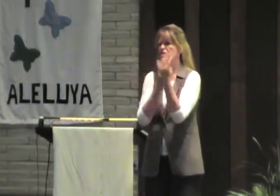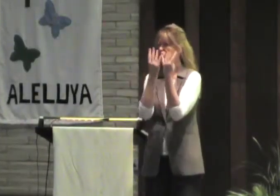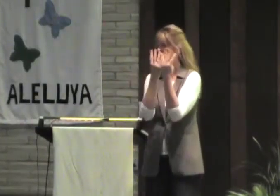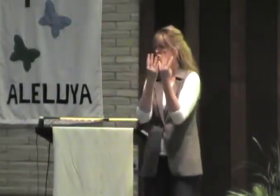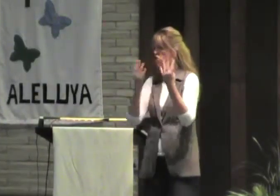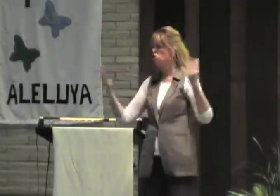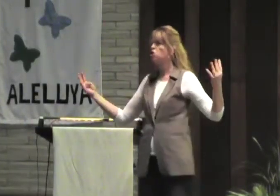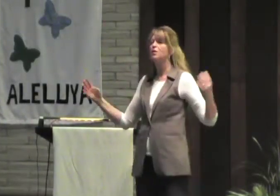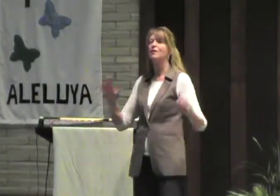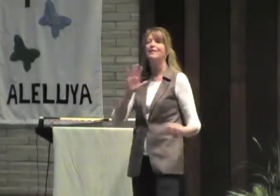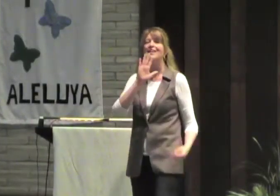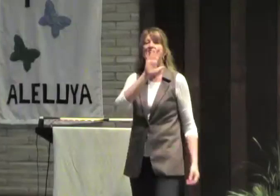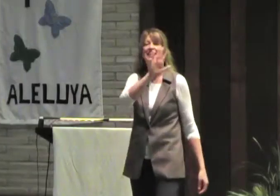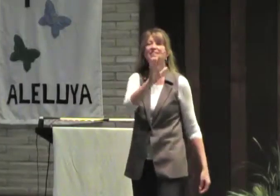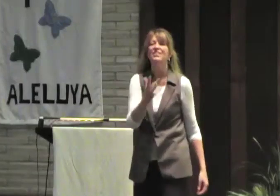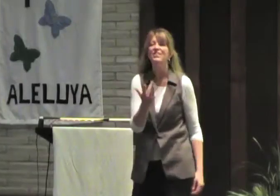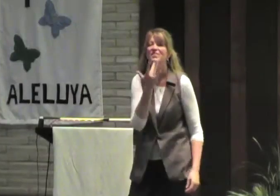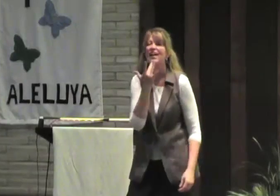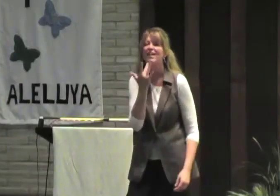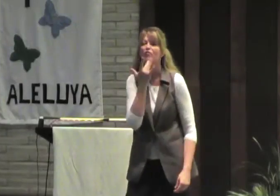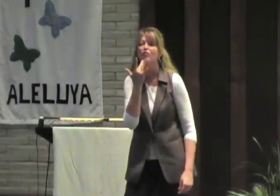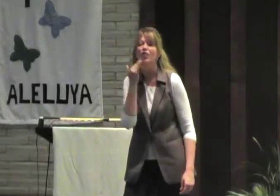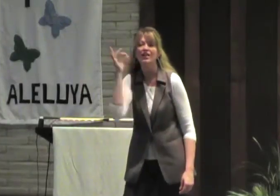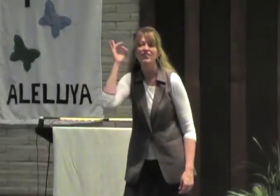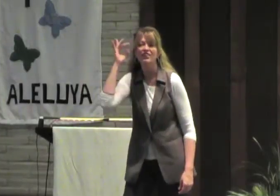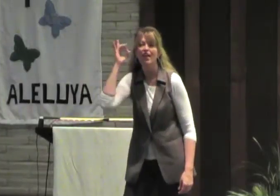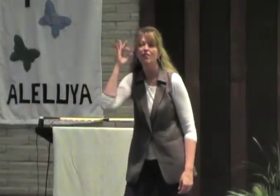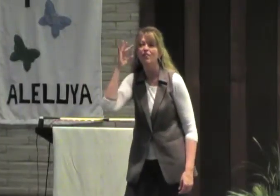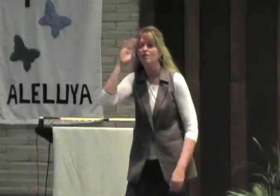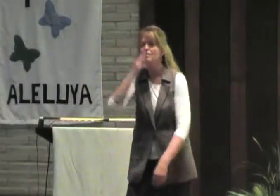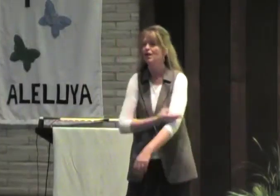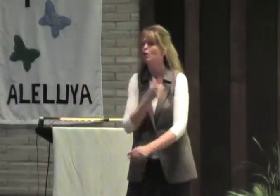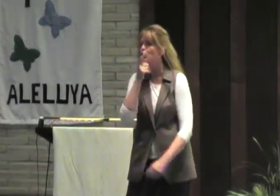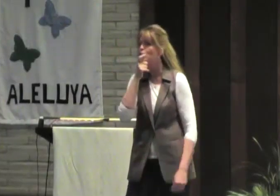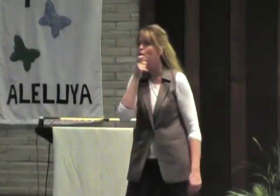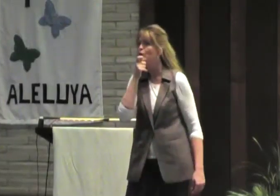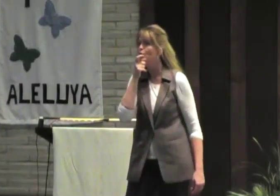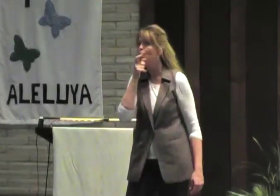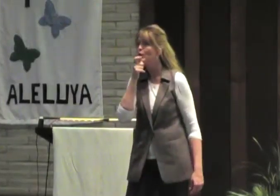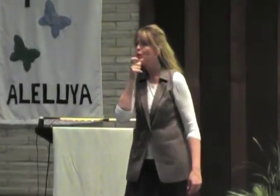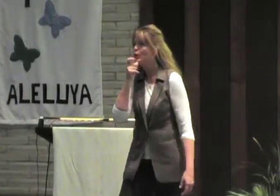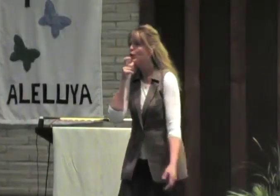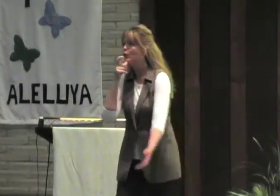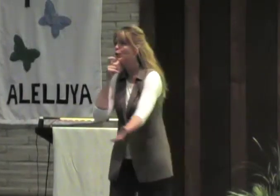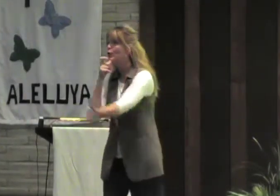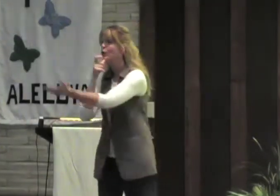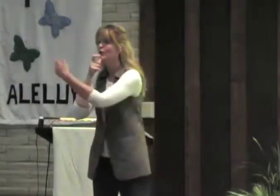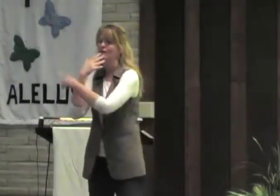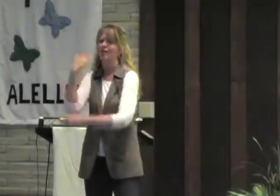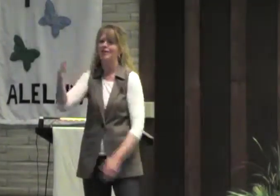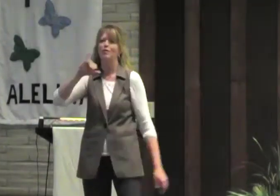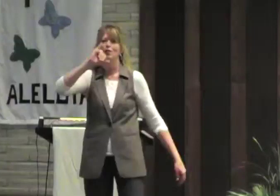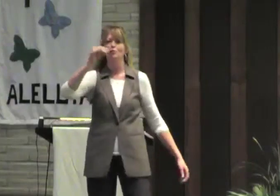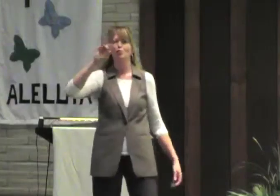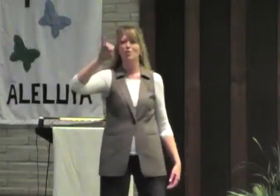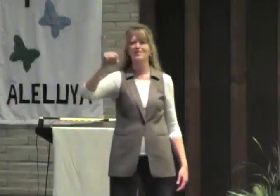So he had many sons, and his favorite son was, who was it? Joseph.